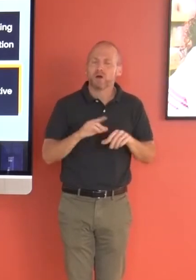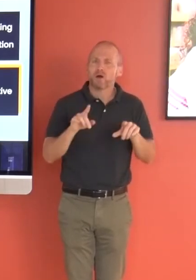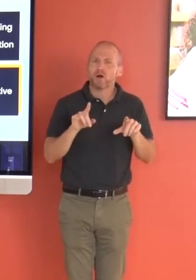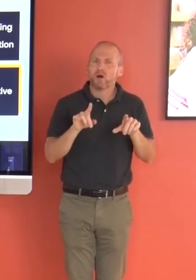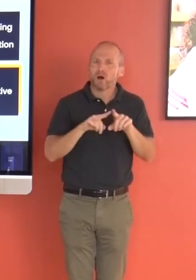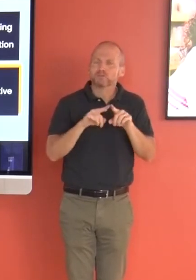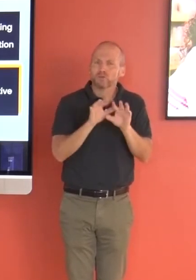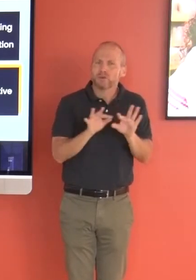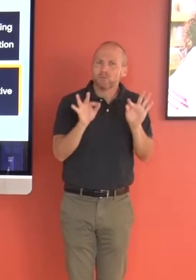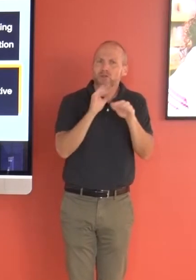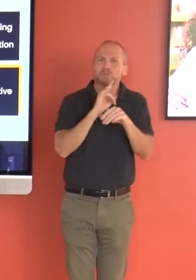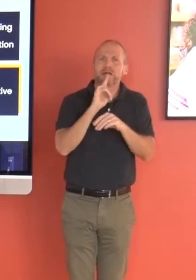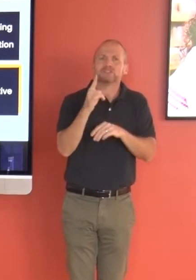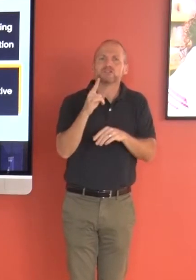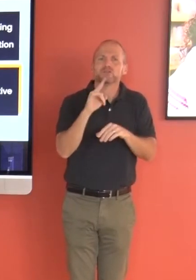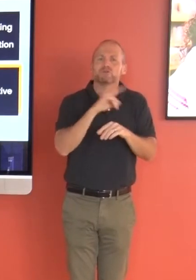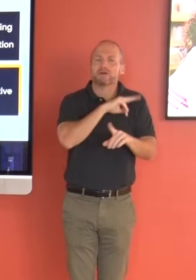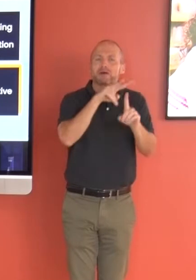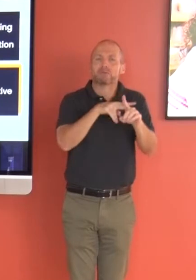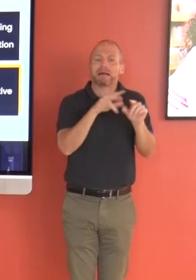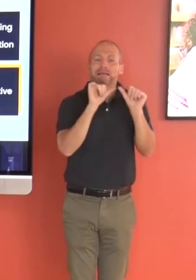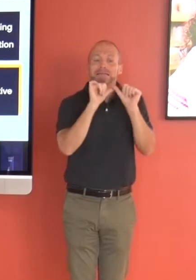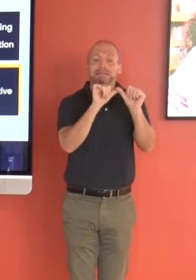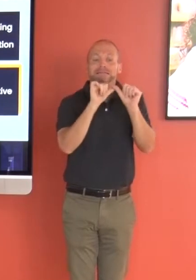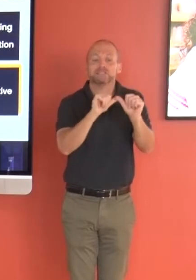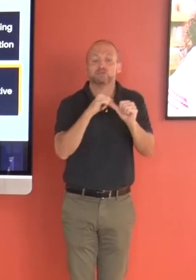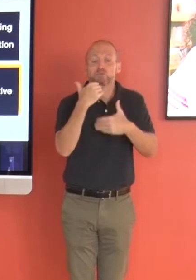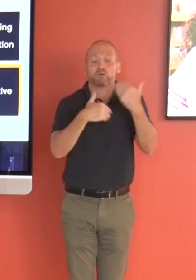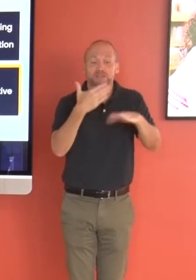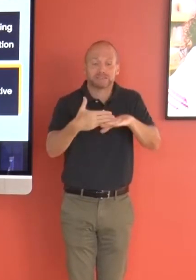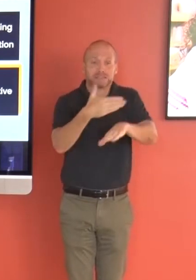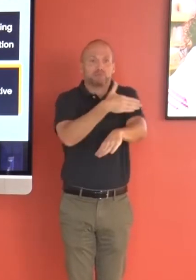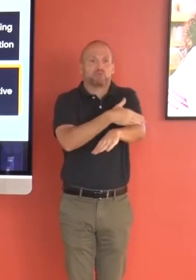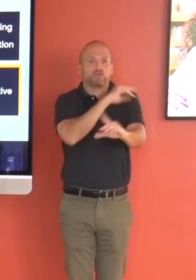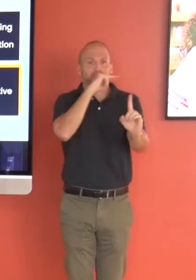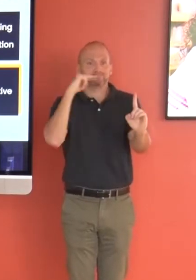that we're applying that continuous process improvement lens to everything that we do.